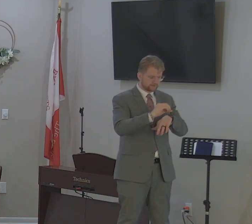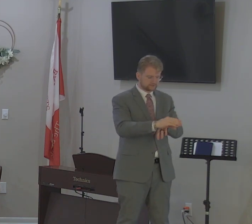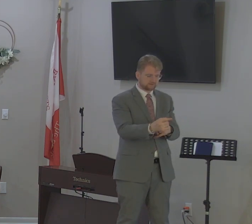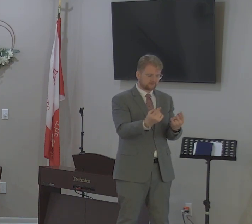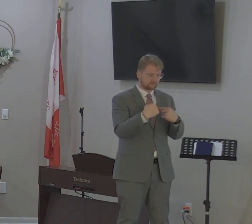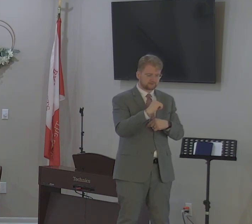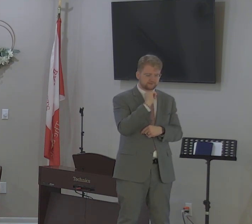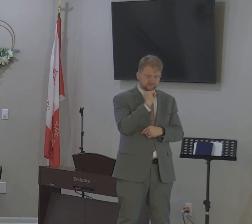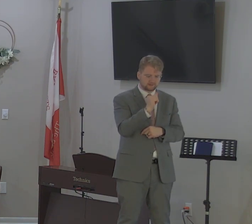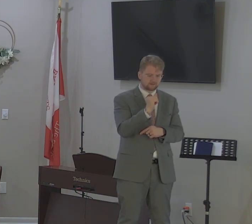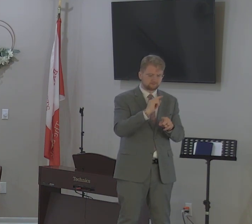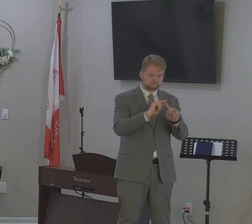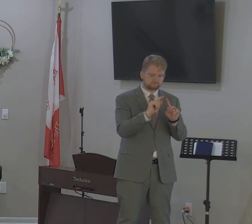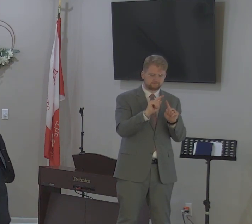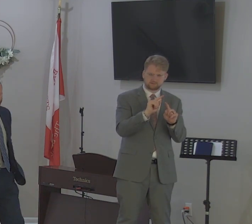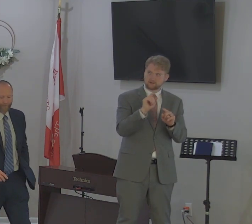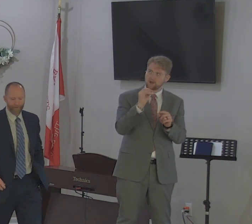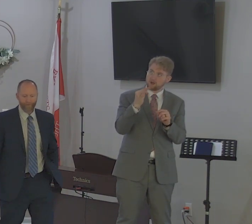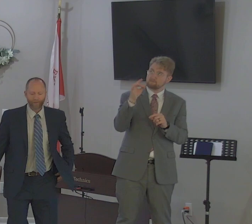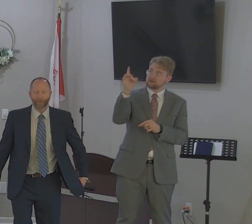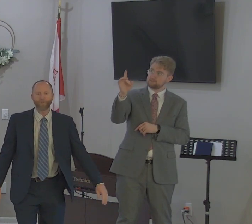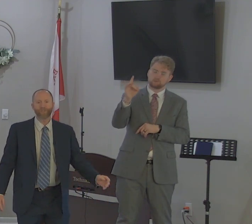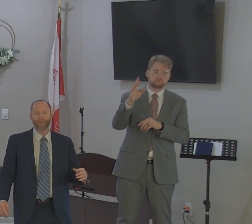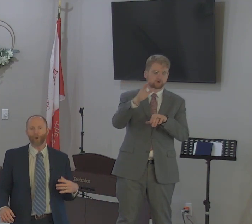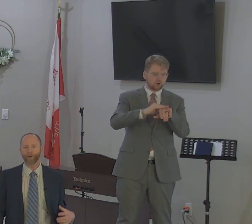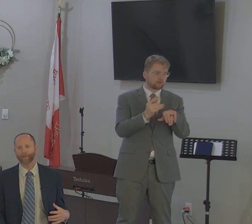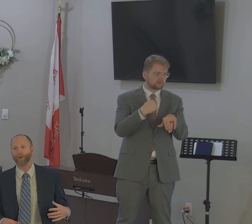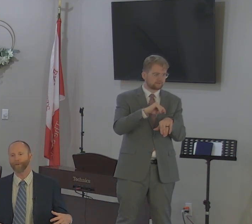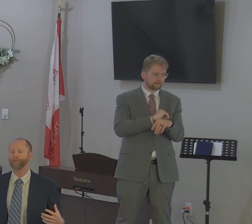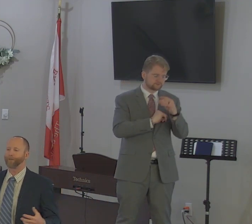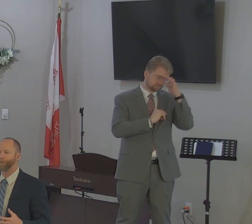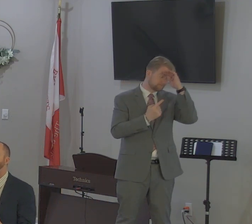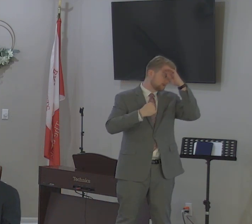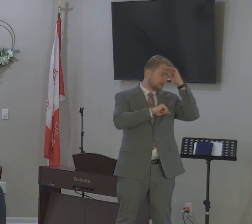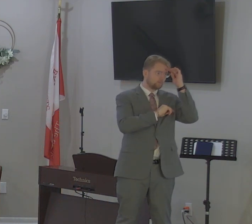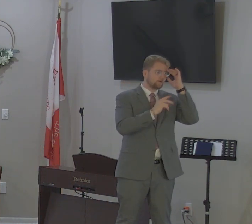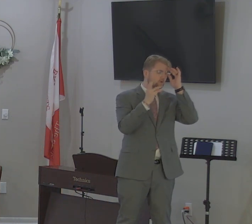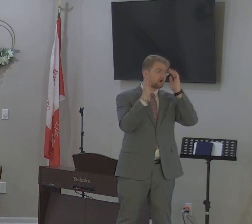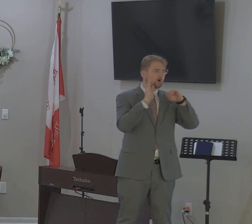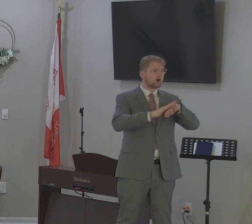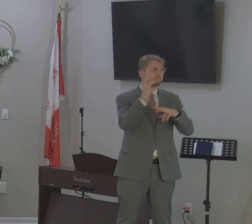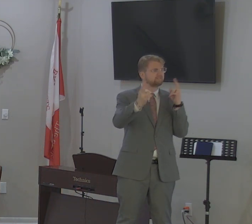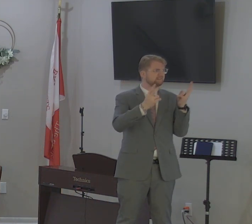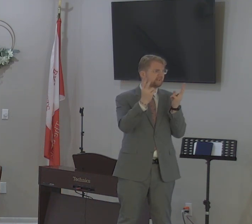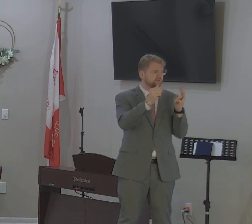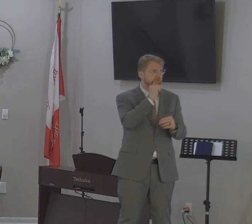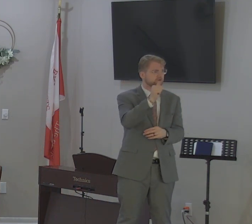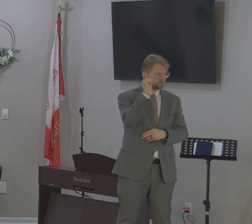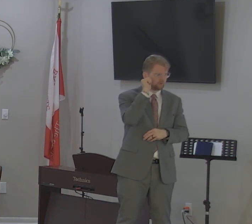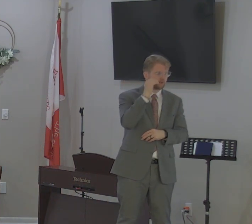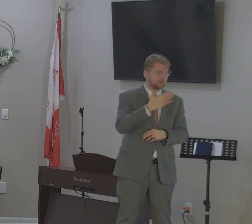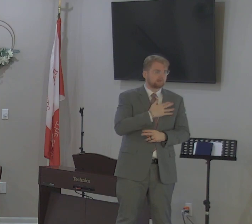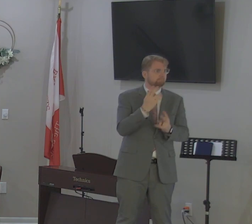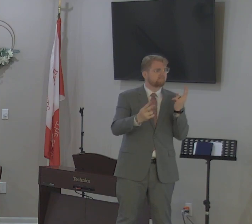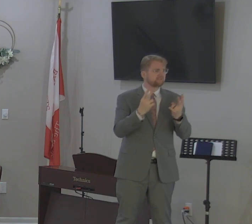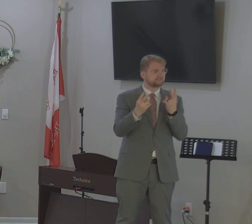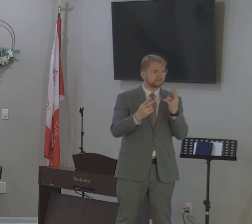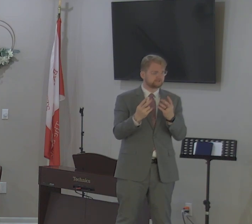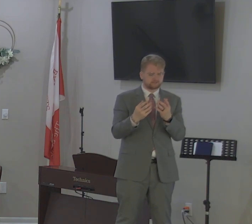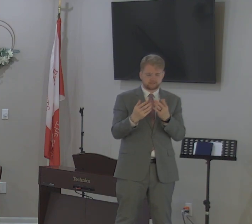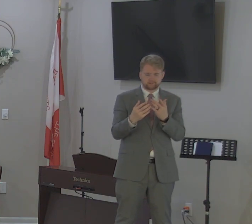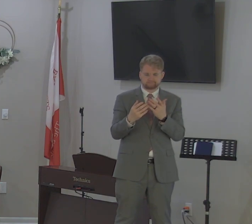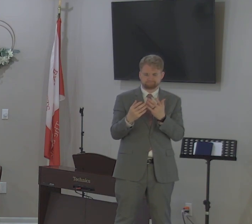We were on visitation yesterday, and my visiting partner told me it's good to be direct sometimes. So I'm going to be direct this